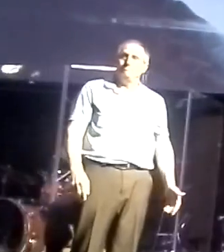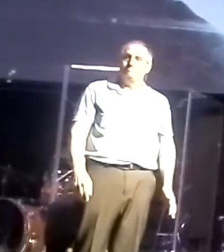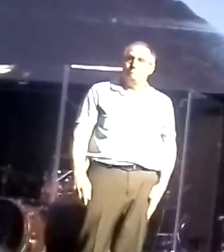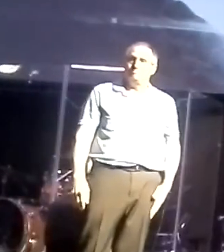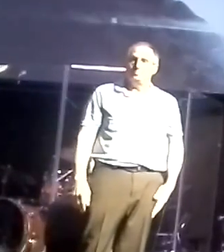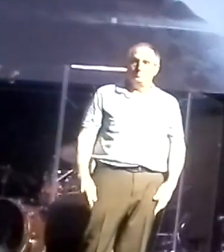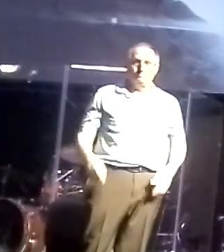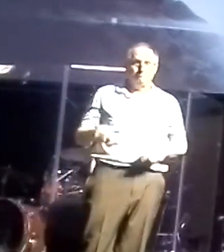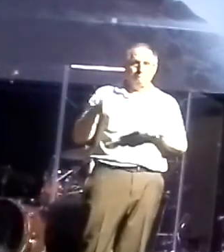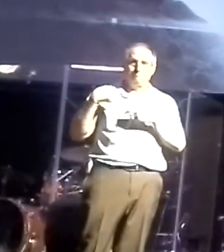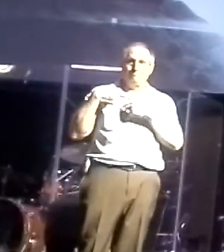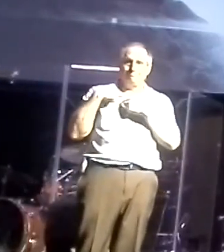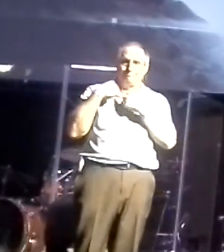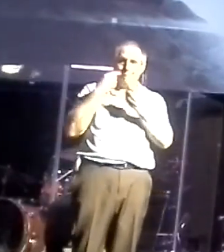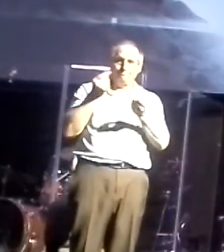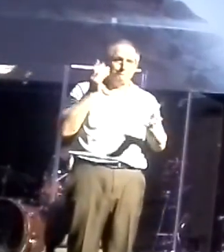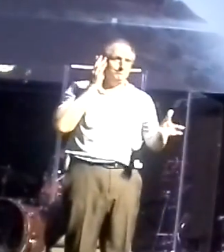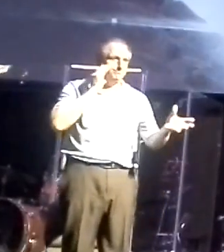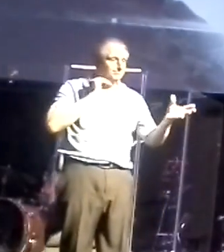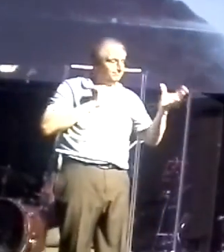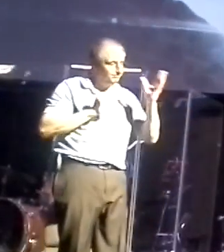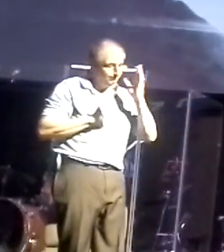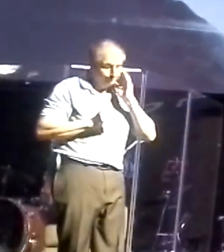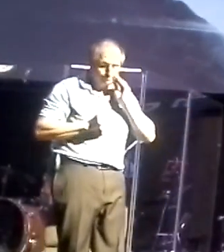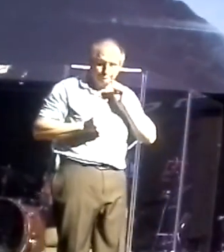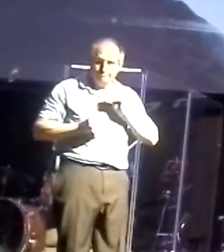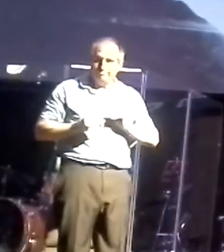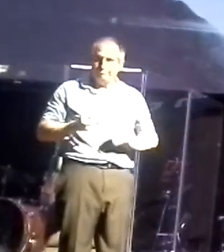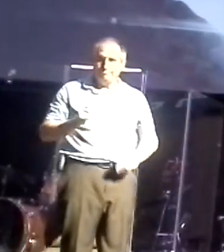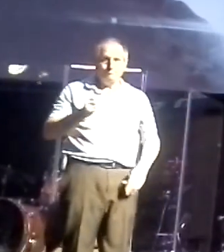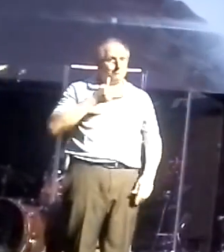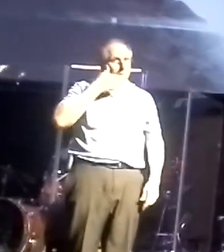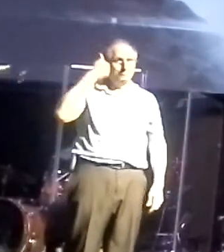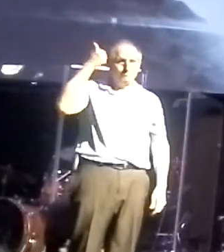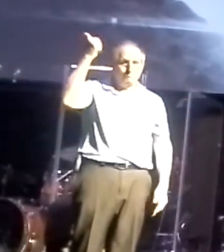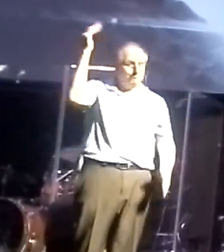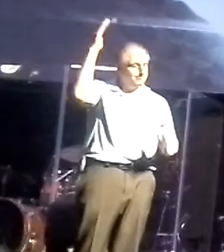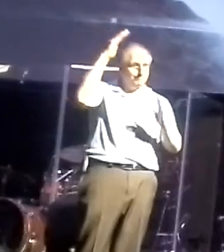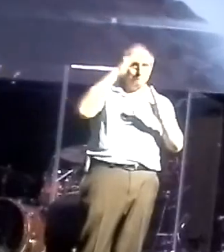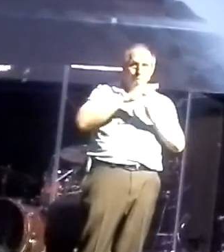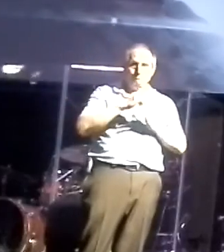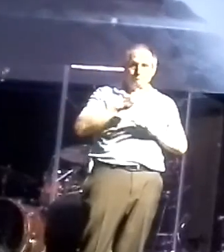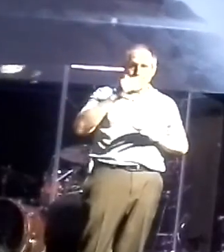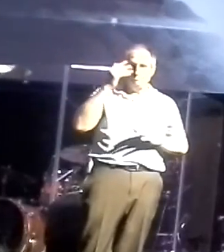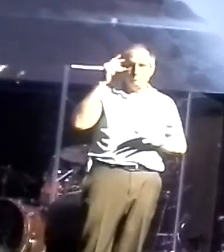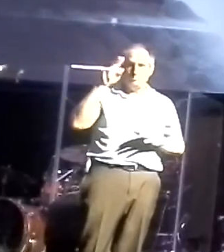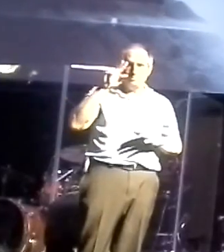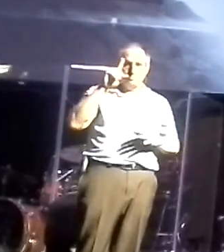Tasting and seeing.